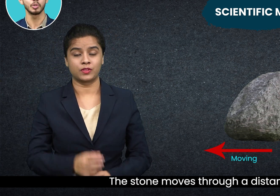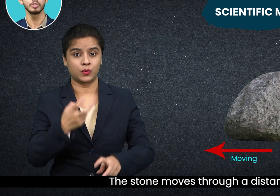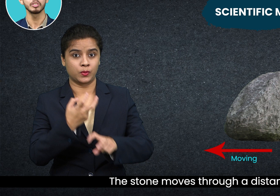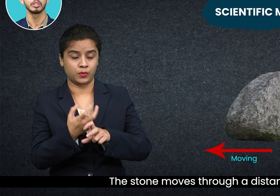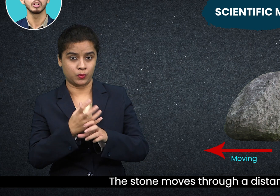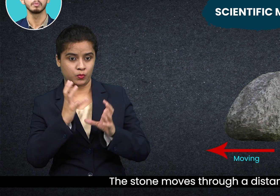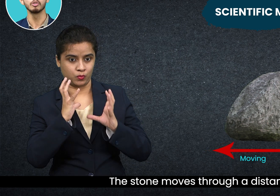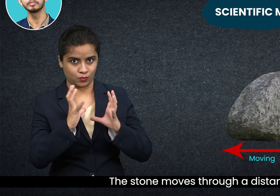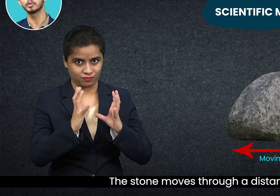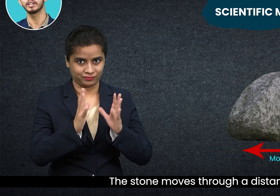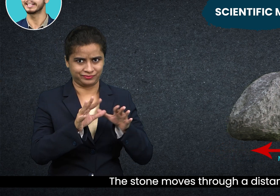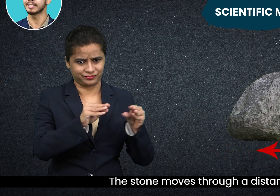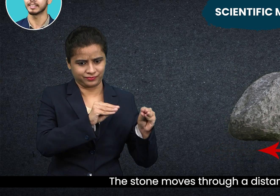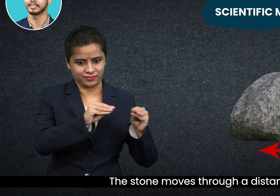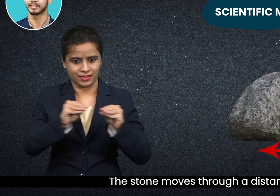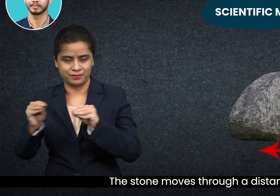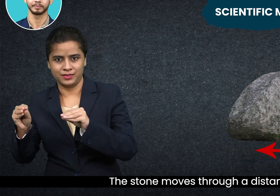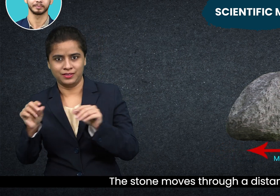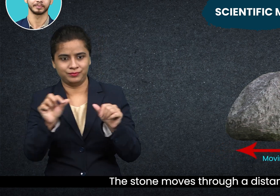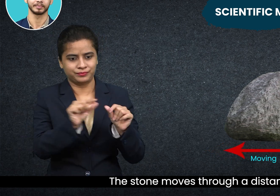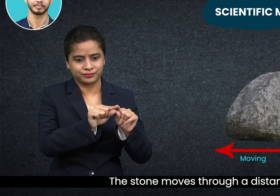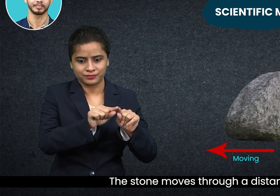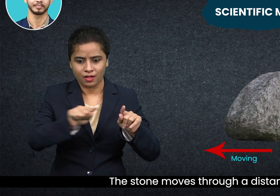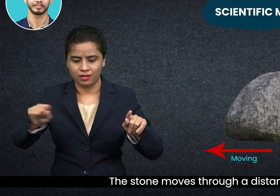The stone moves through a distance.